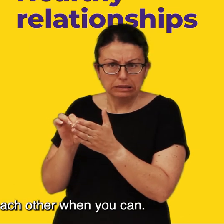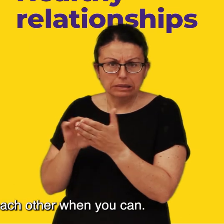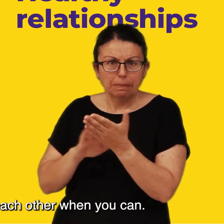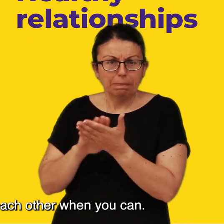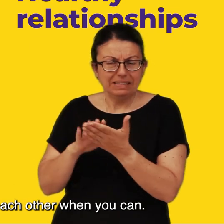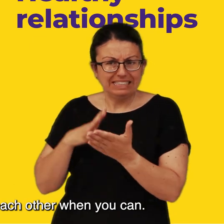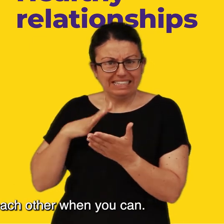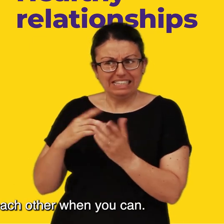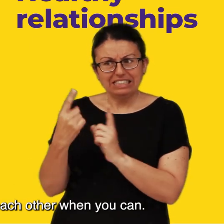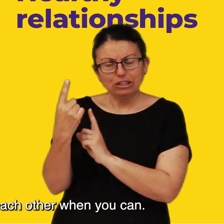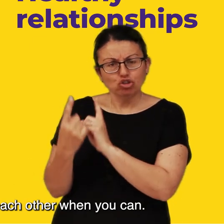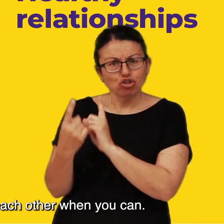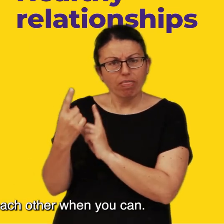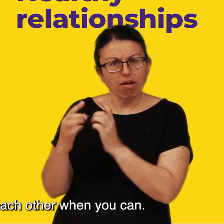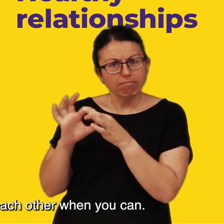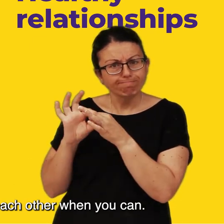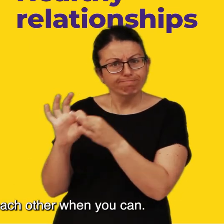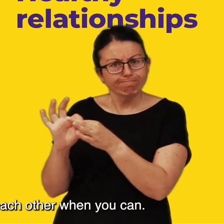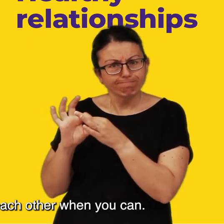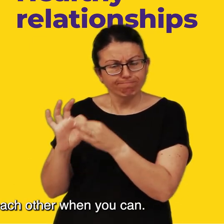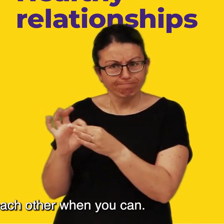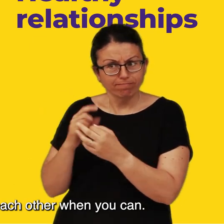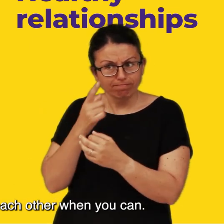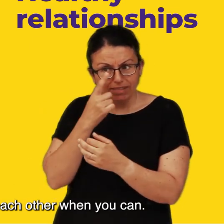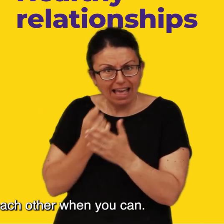Make time for each other when you can.